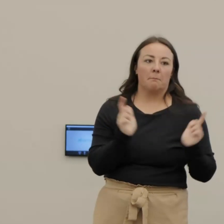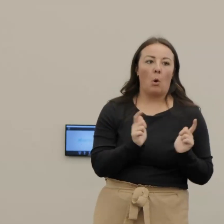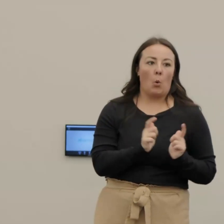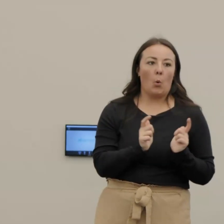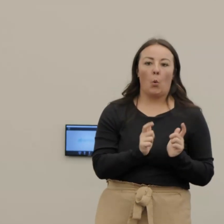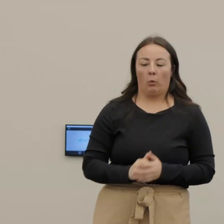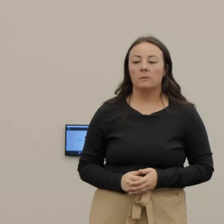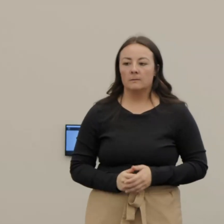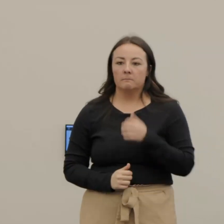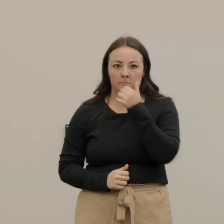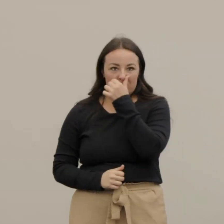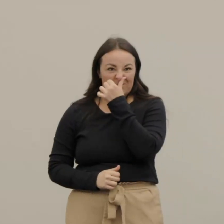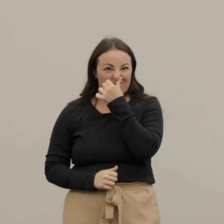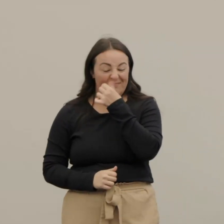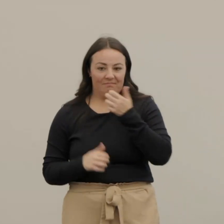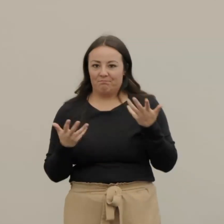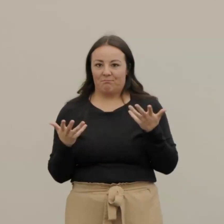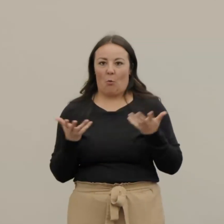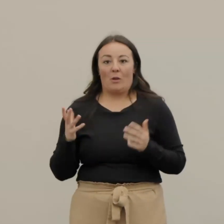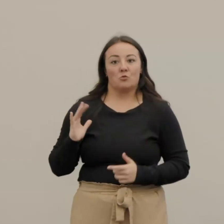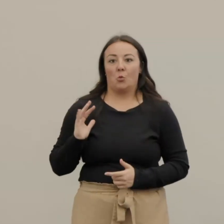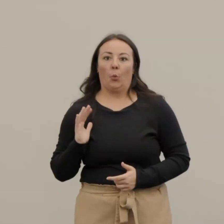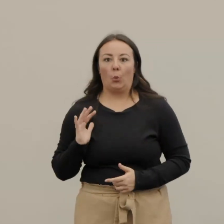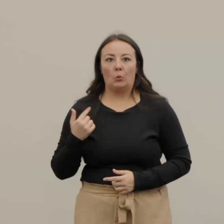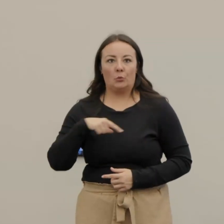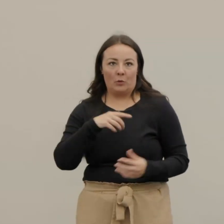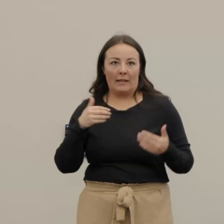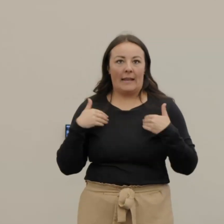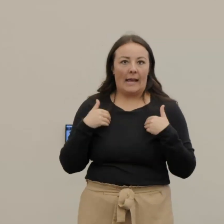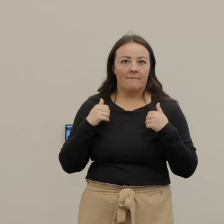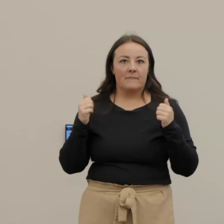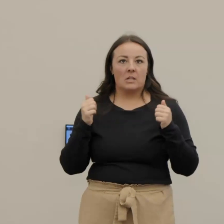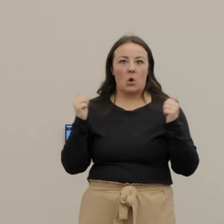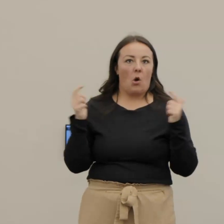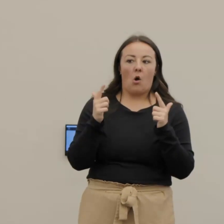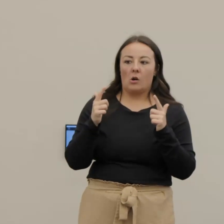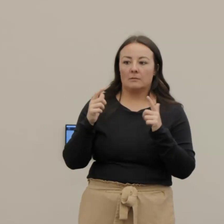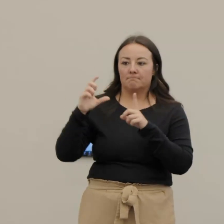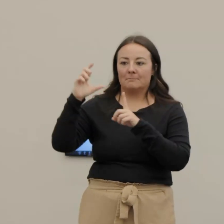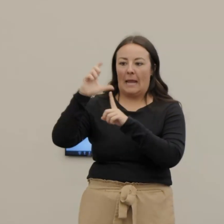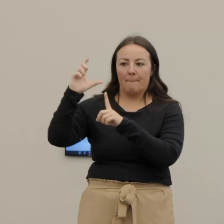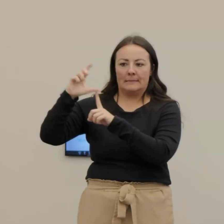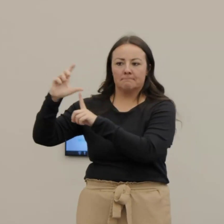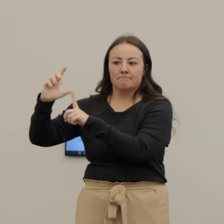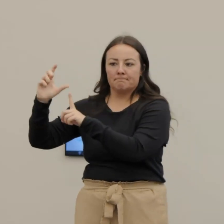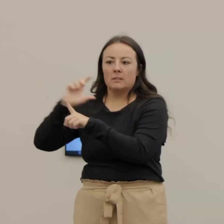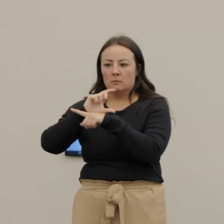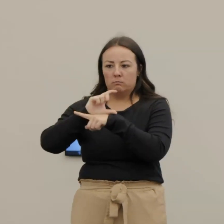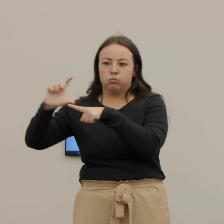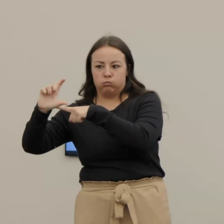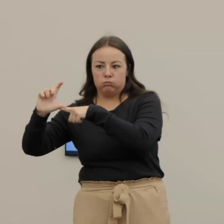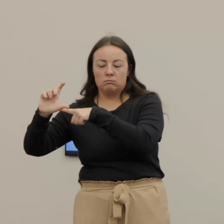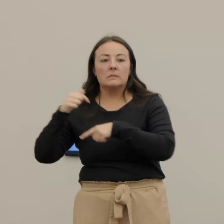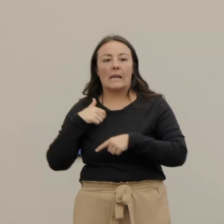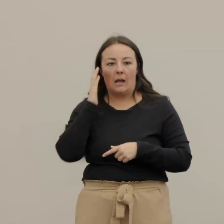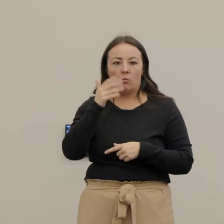Yeah. And what's fascinating is we have an all caps thing going on here, which I would beg